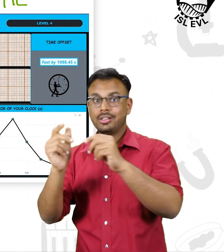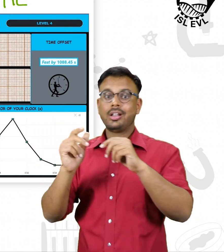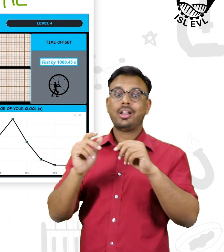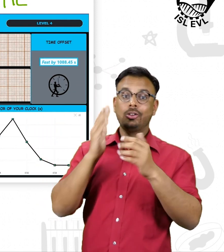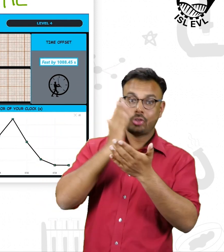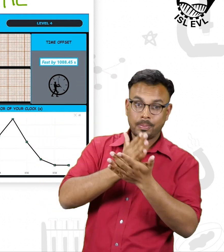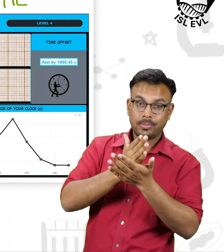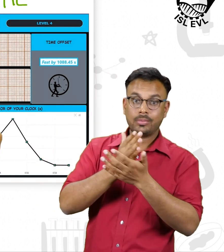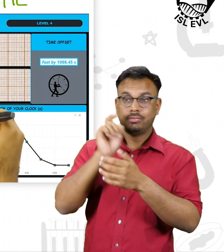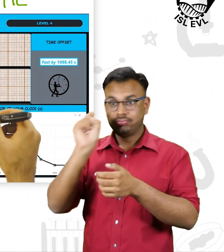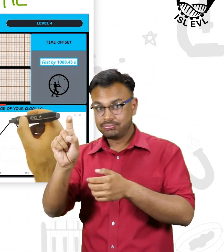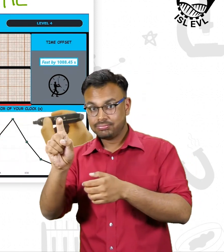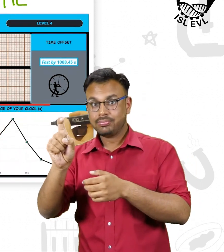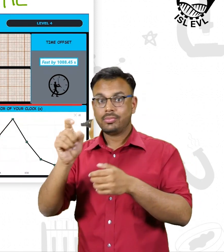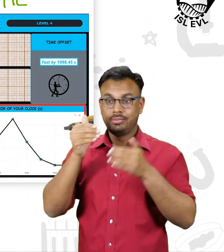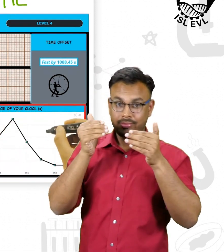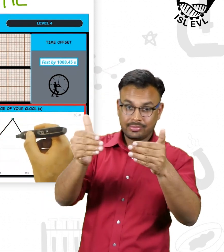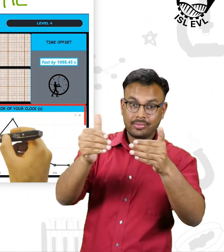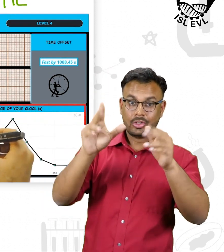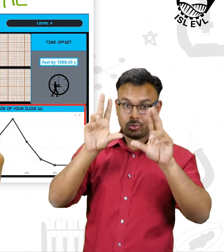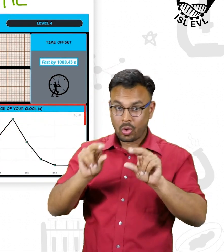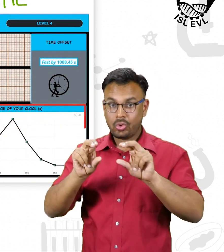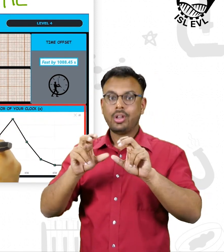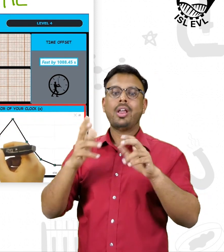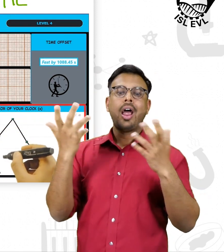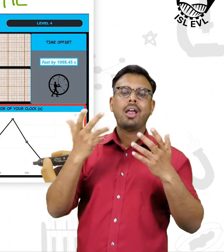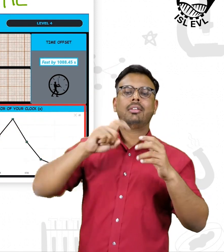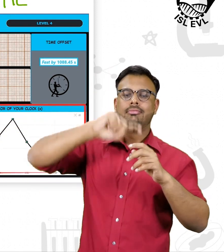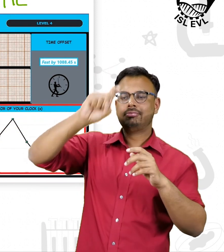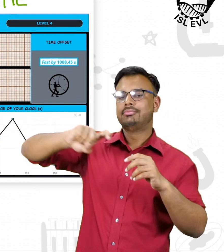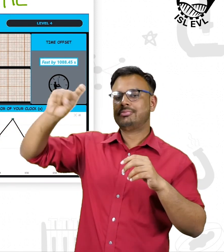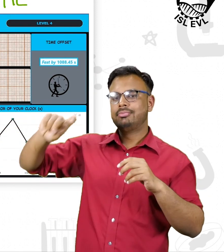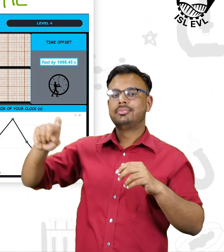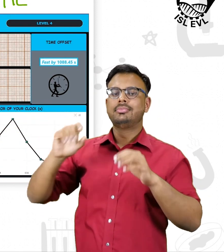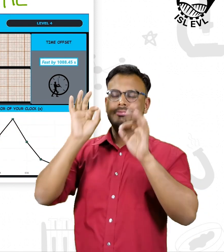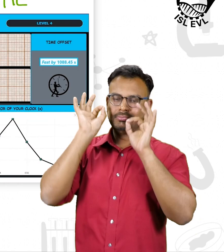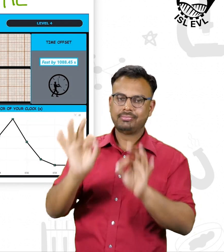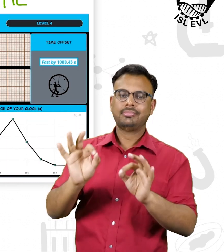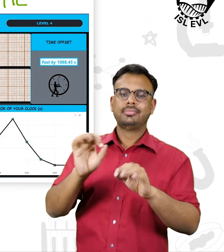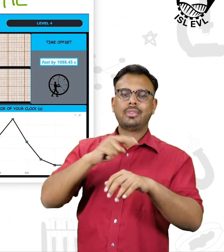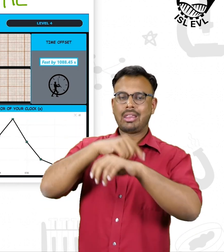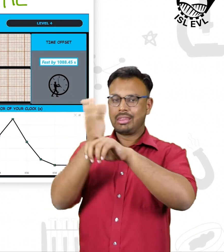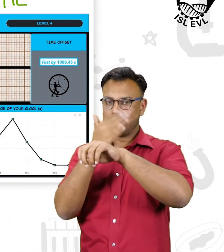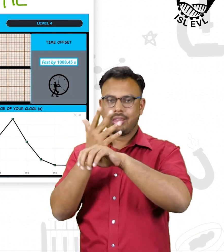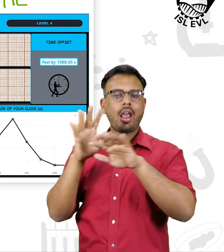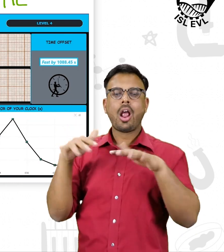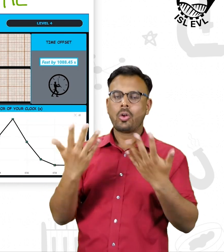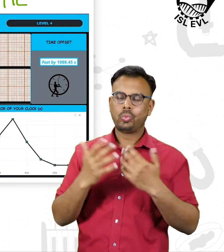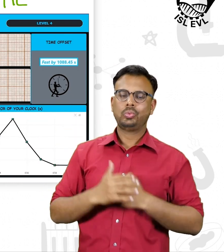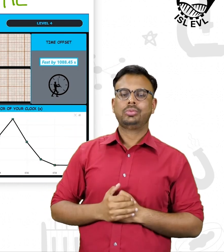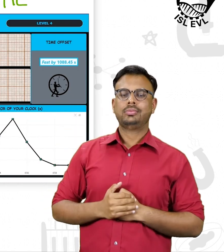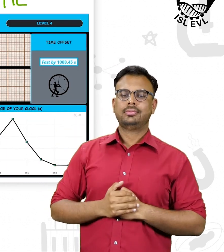resume, pause, reset and lock The game. Real-time behavior of your clock and its accuracy.